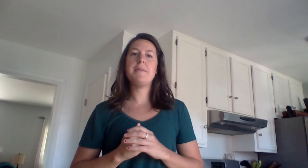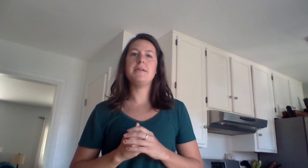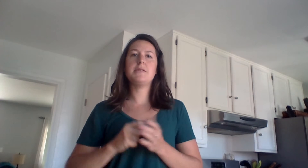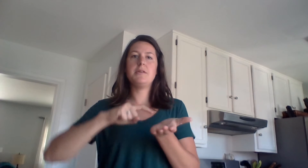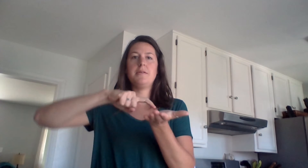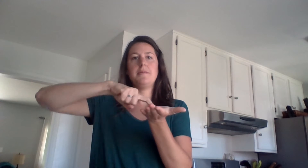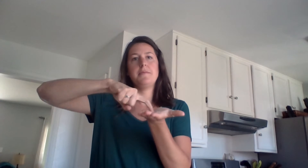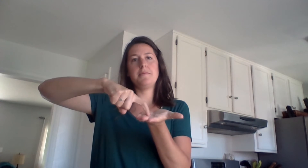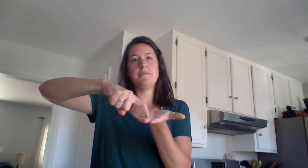payment,